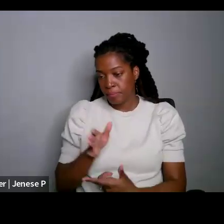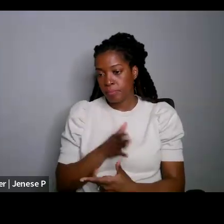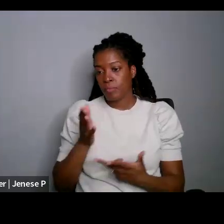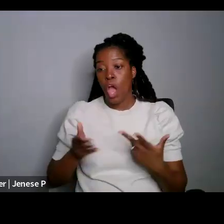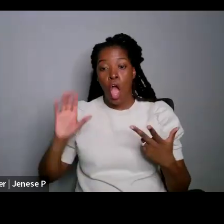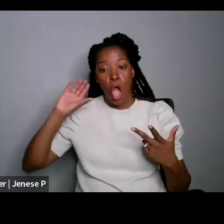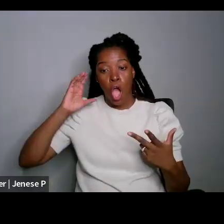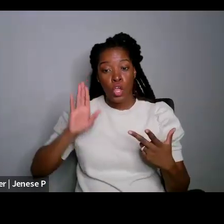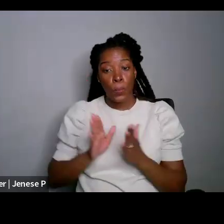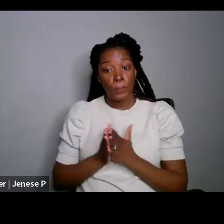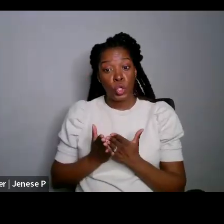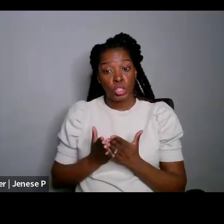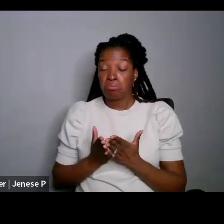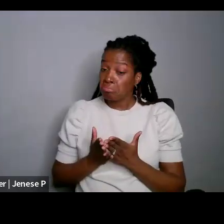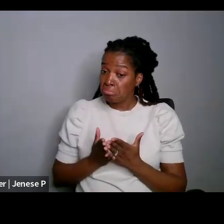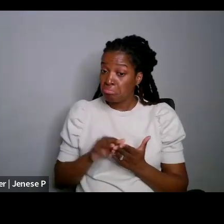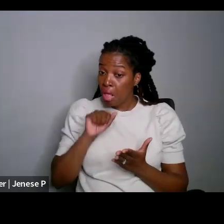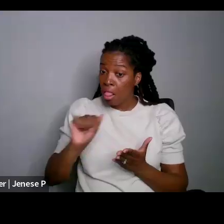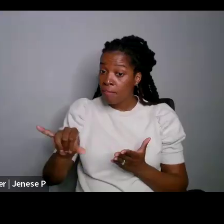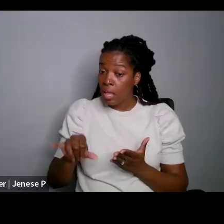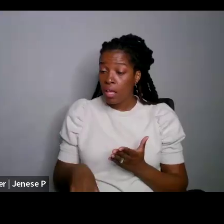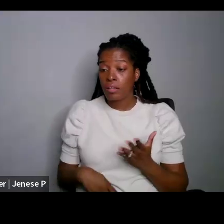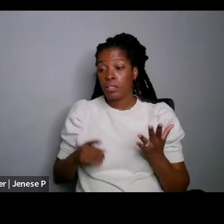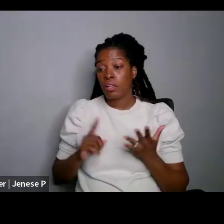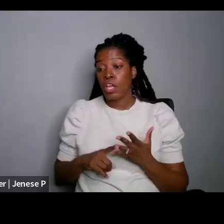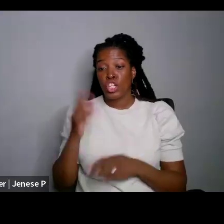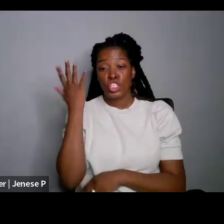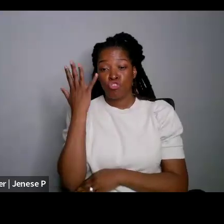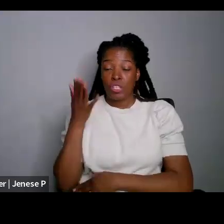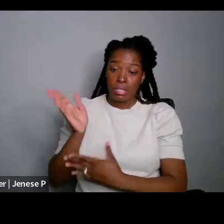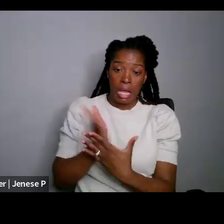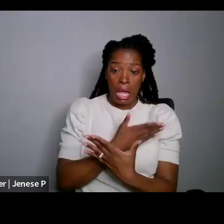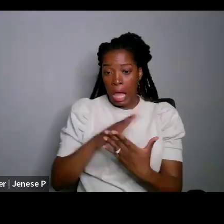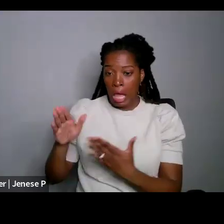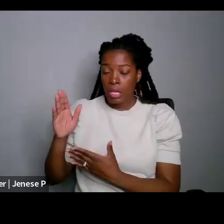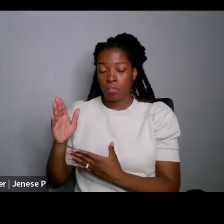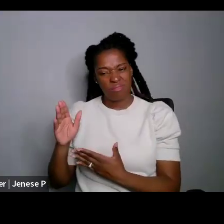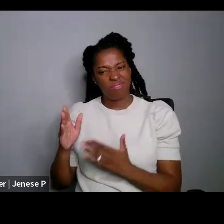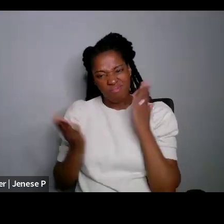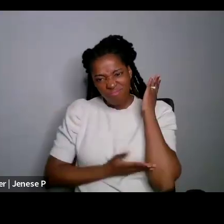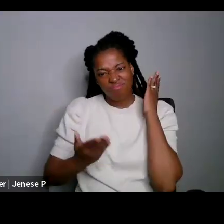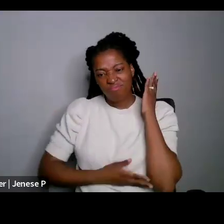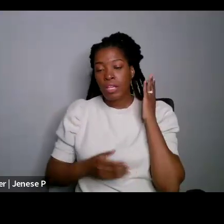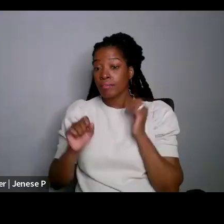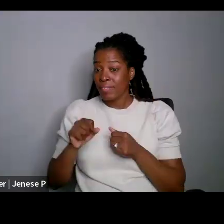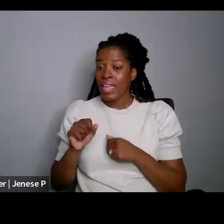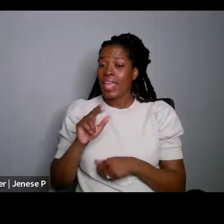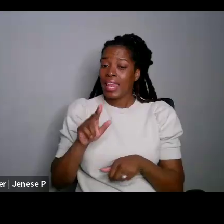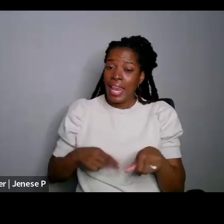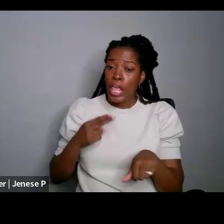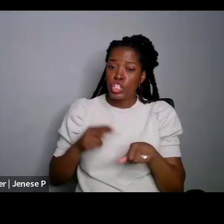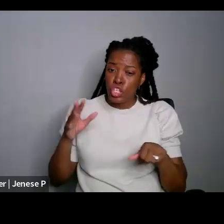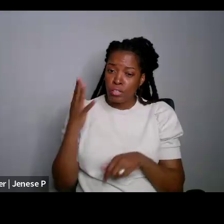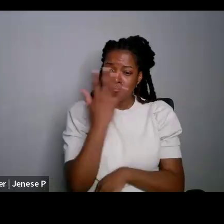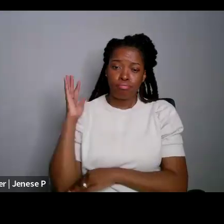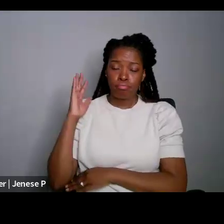Audiobooks. I love that. Clearing a trail, cutting trees, right? Nature is really refreshing for a lot of us. Taking a bath or